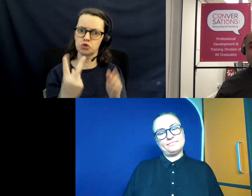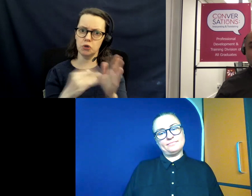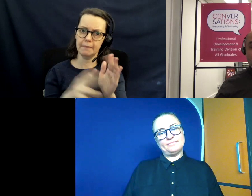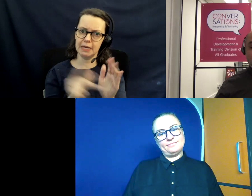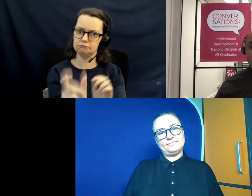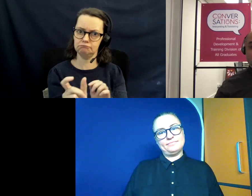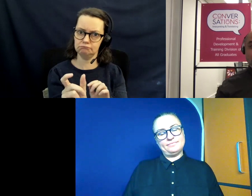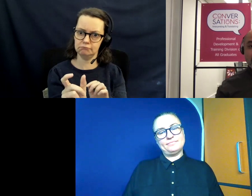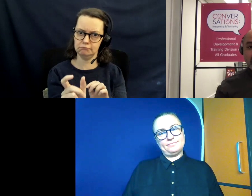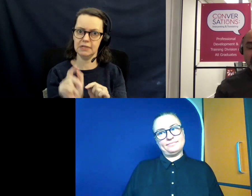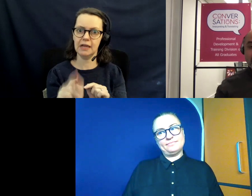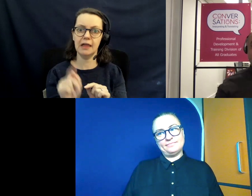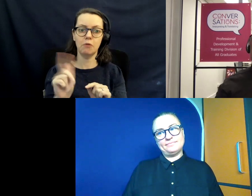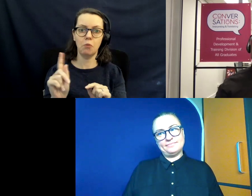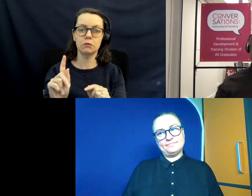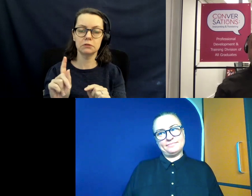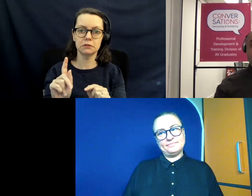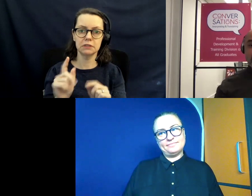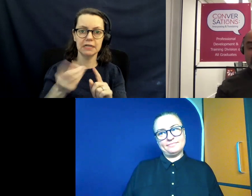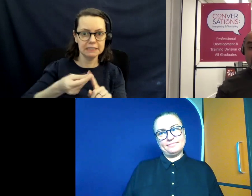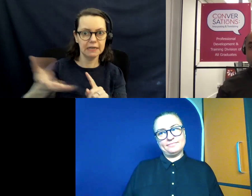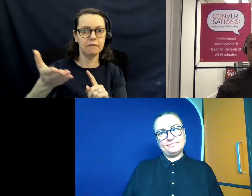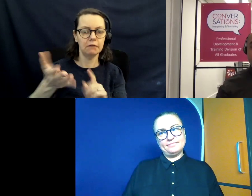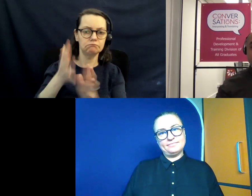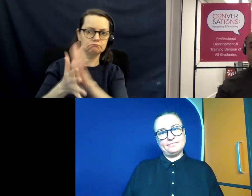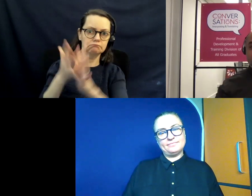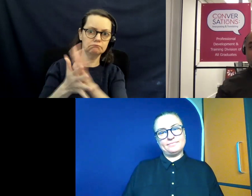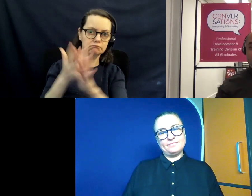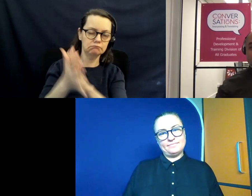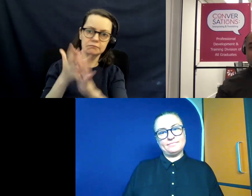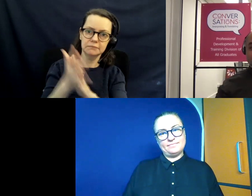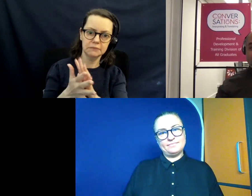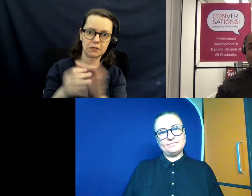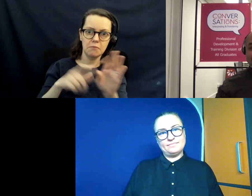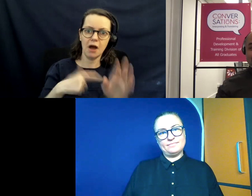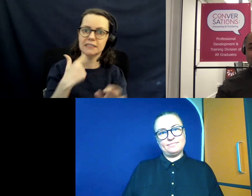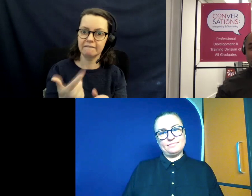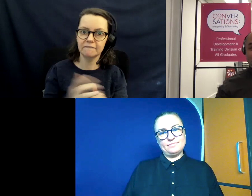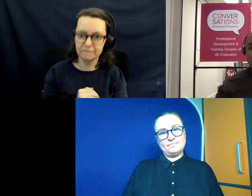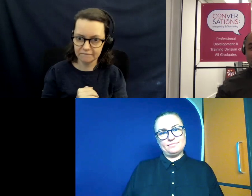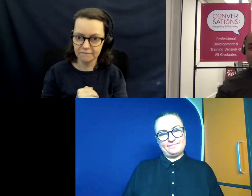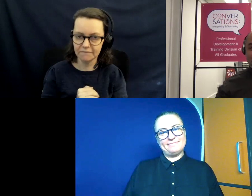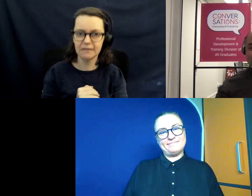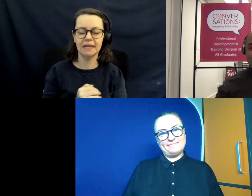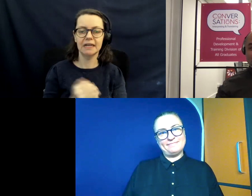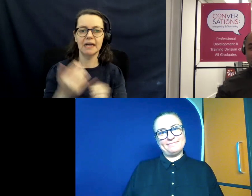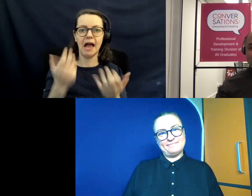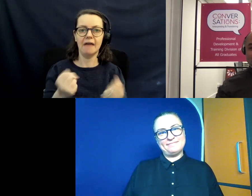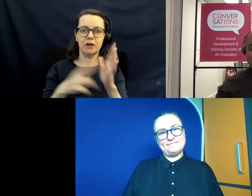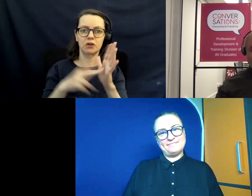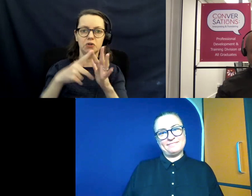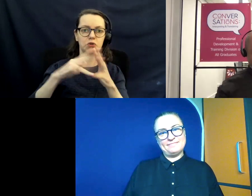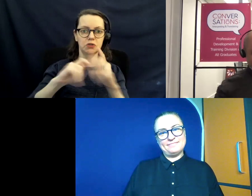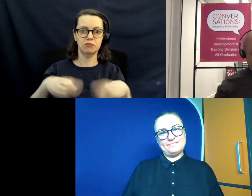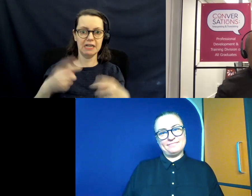segment which is delivered in Auslan by Stef Linder. So we have a news presenter